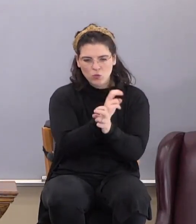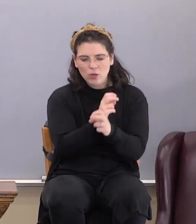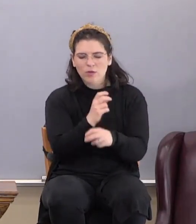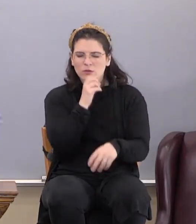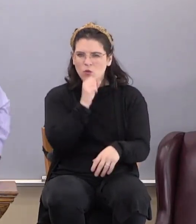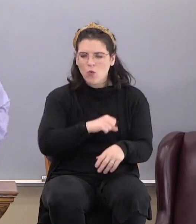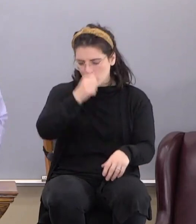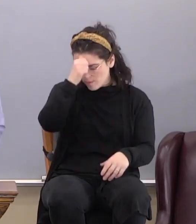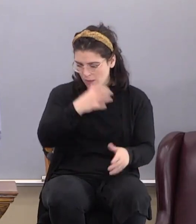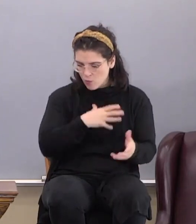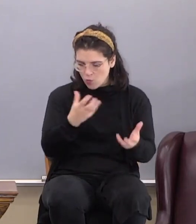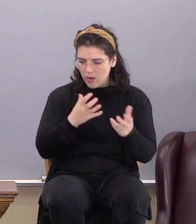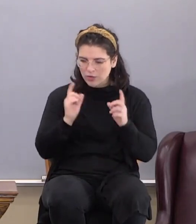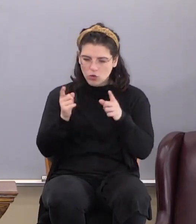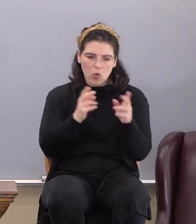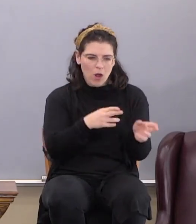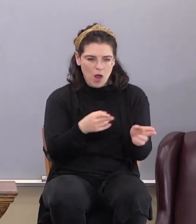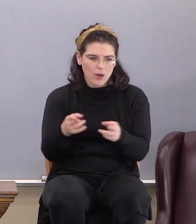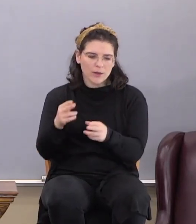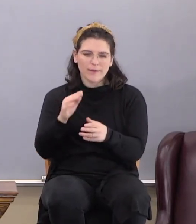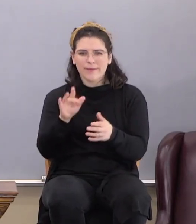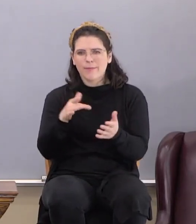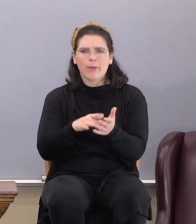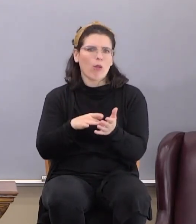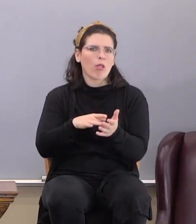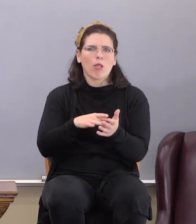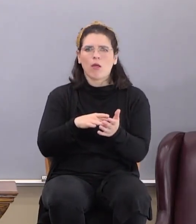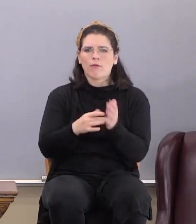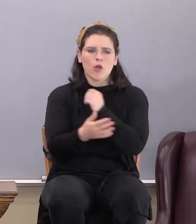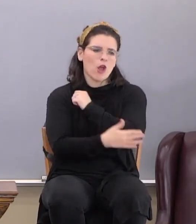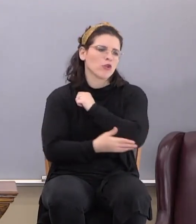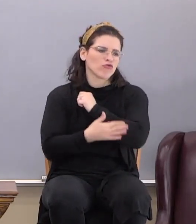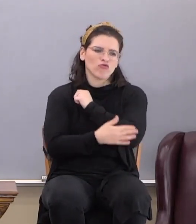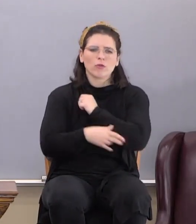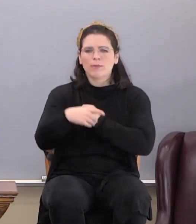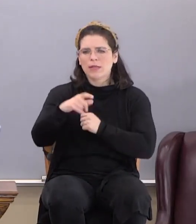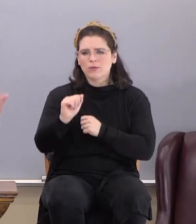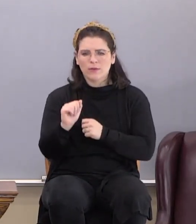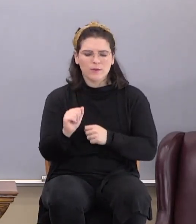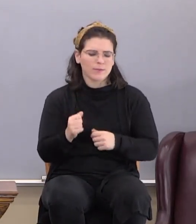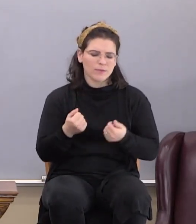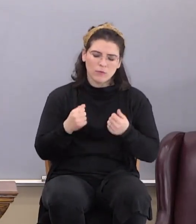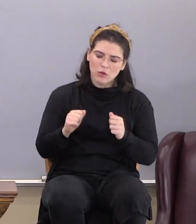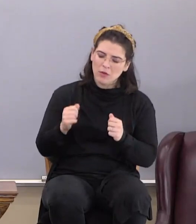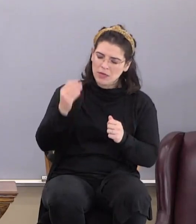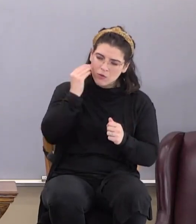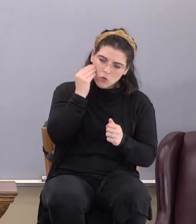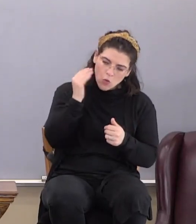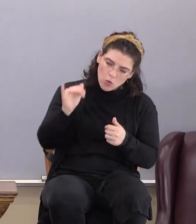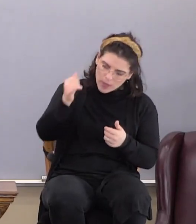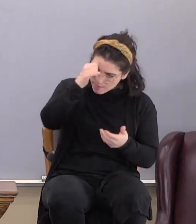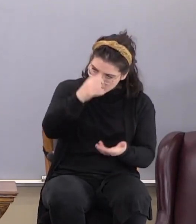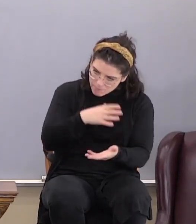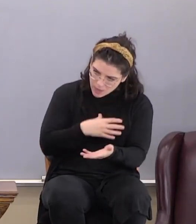take me hunting somewhere out there in the middle of rural Pennsylvania and so forth. And so I'm trying to get to know the guy, okay?